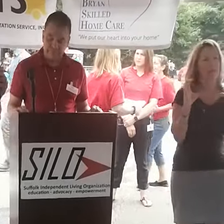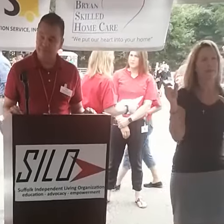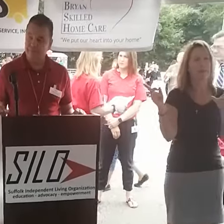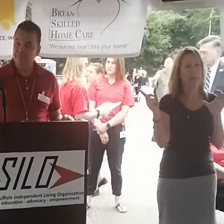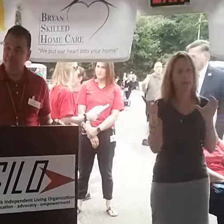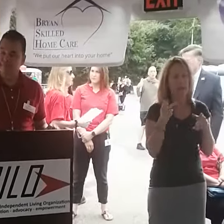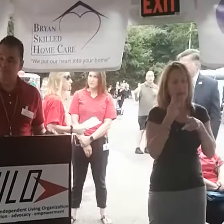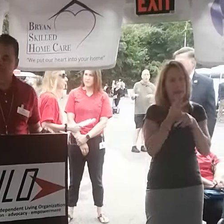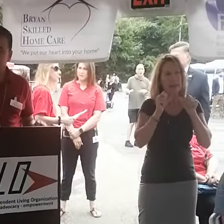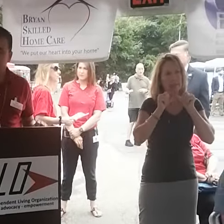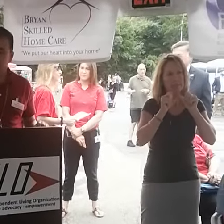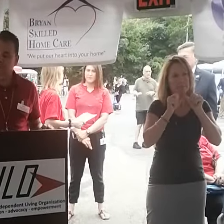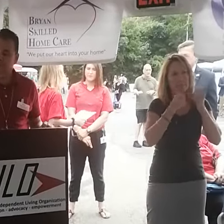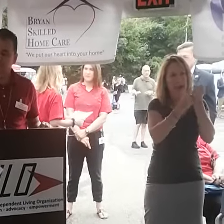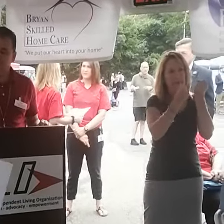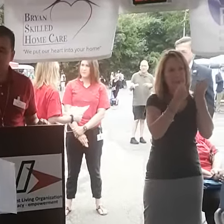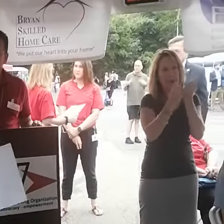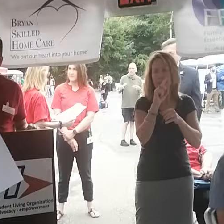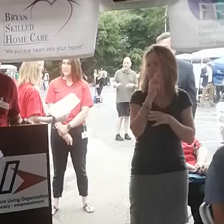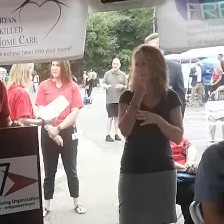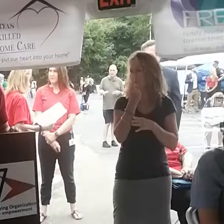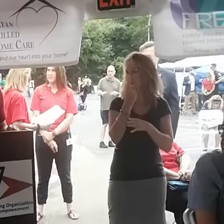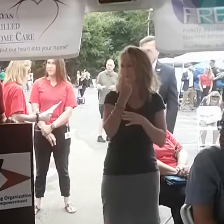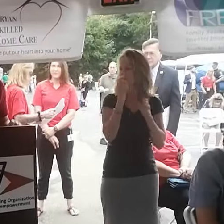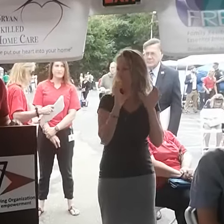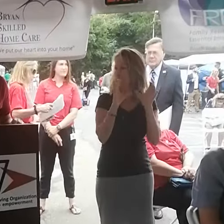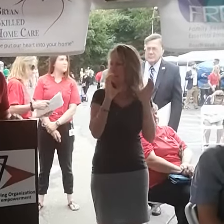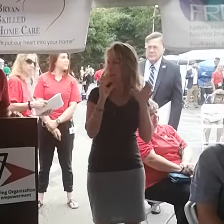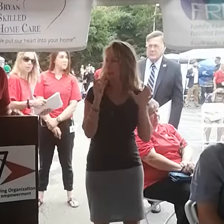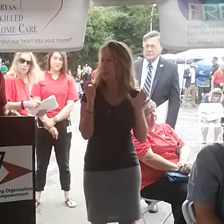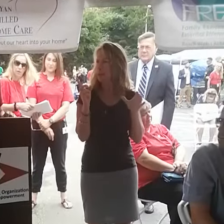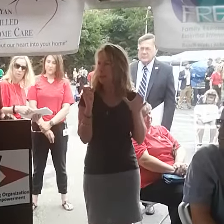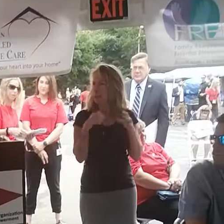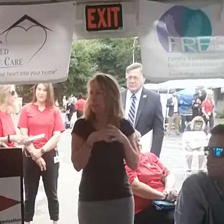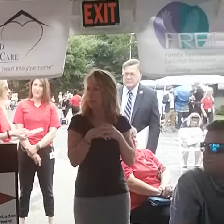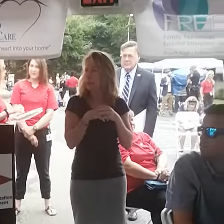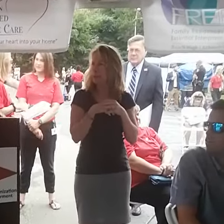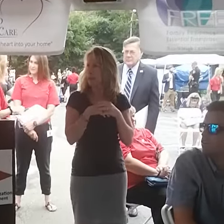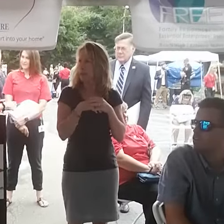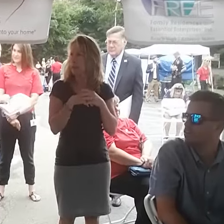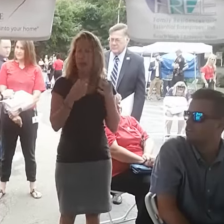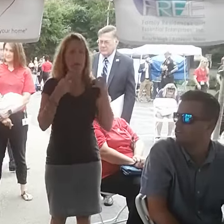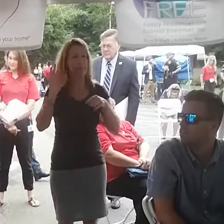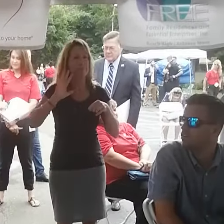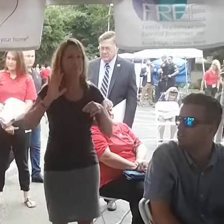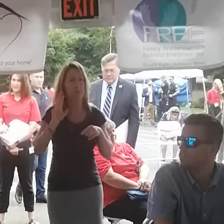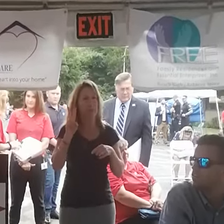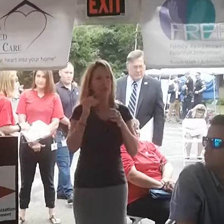keep advocating. The first one I went of these was some time ago, in